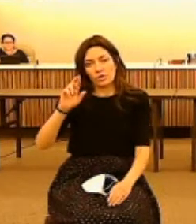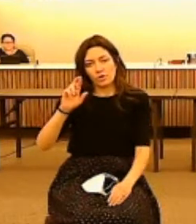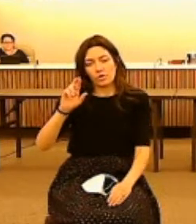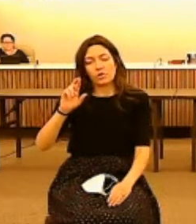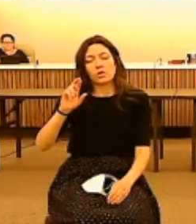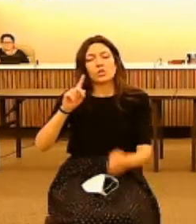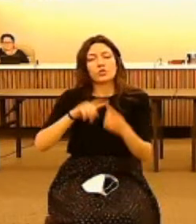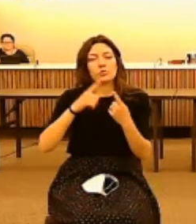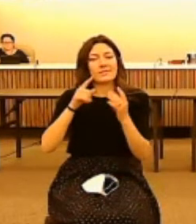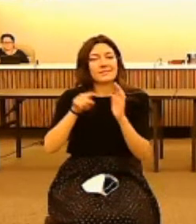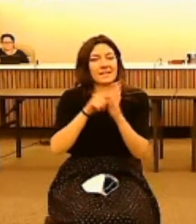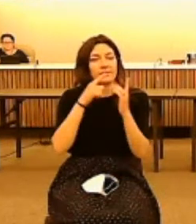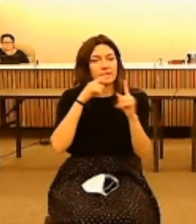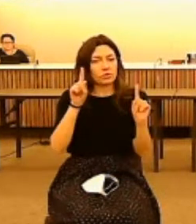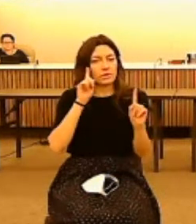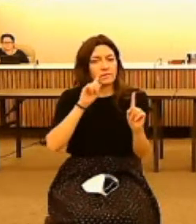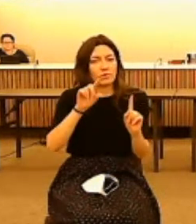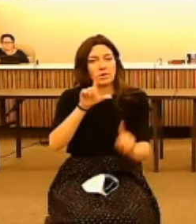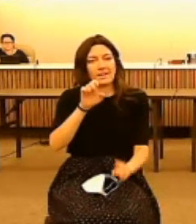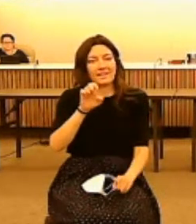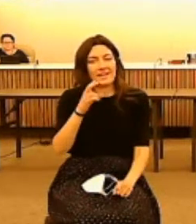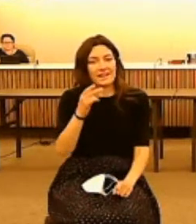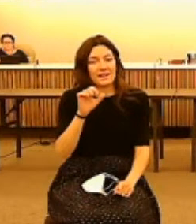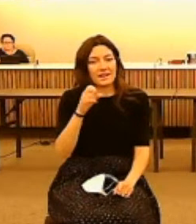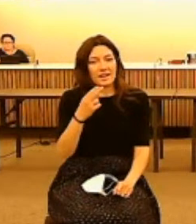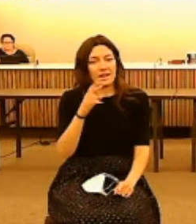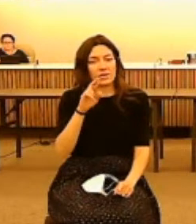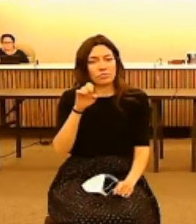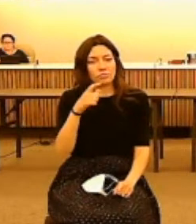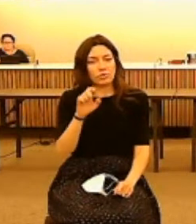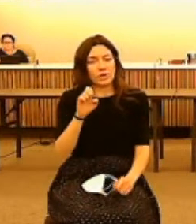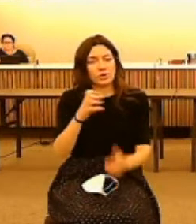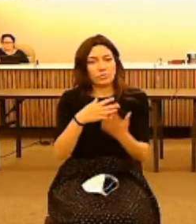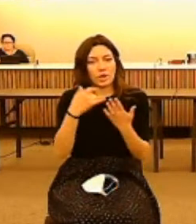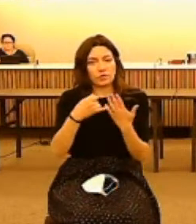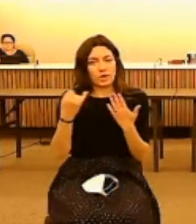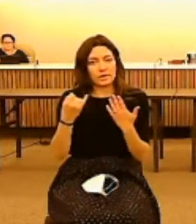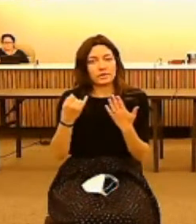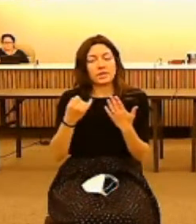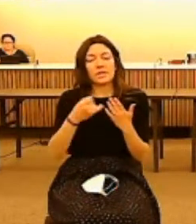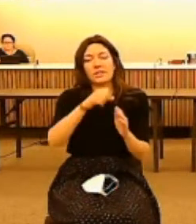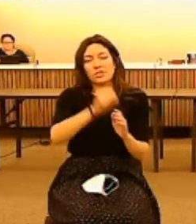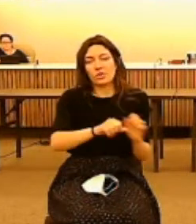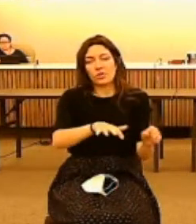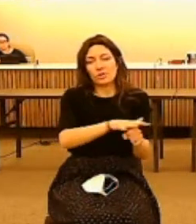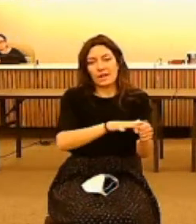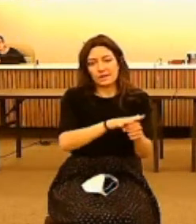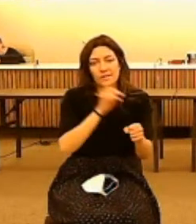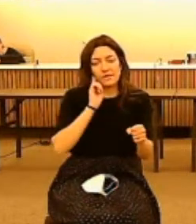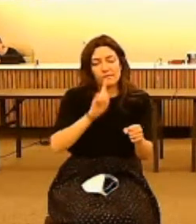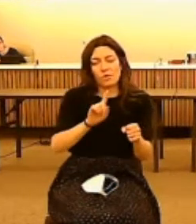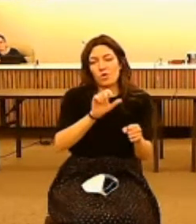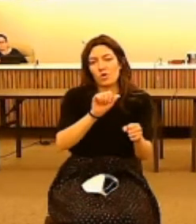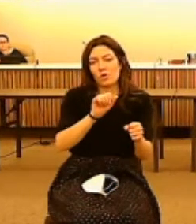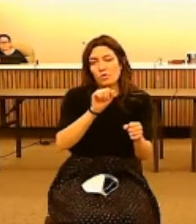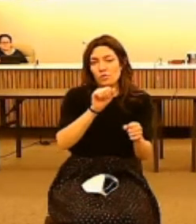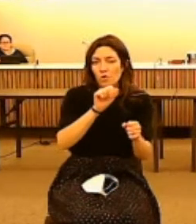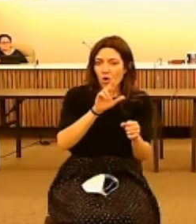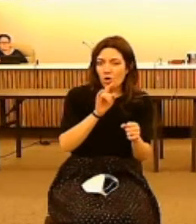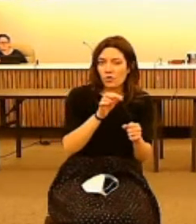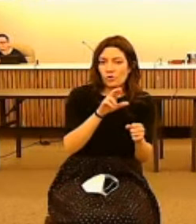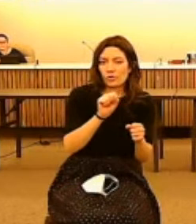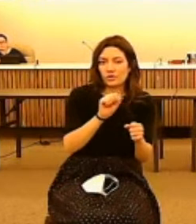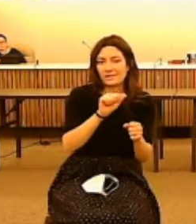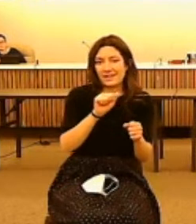negative declaration for the Lehigh Ridge project located at the southern ends of Authors Avenue and Nevins Road. Second.